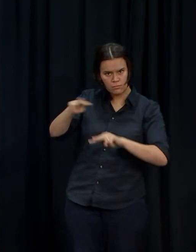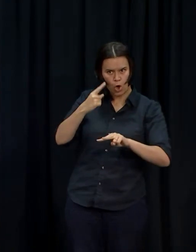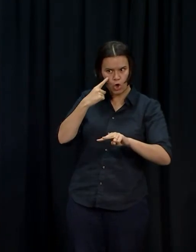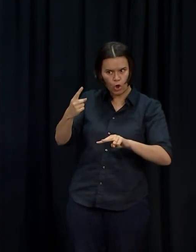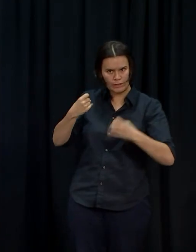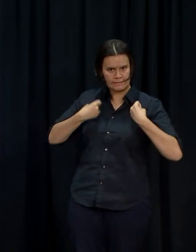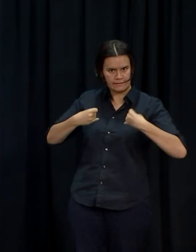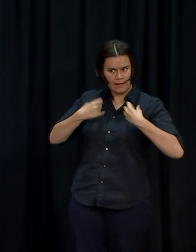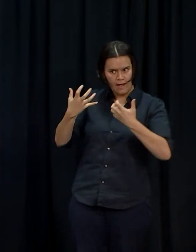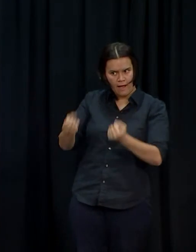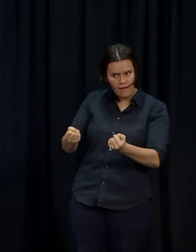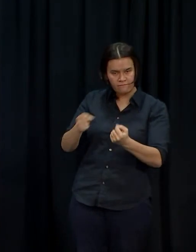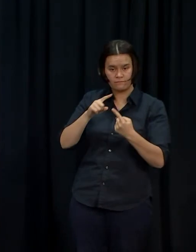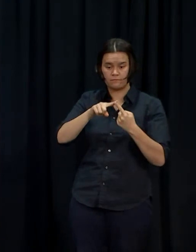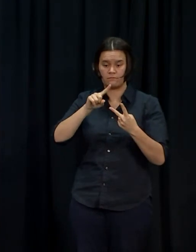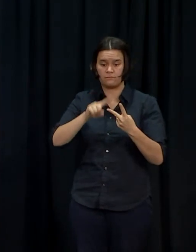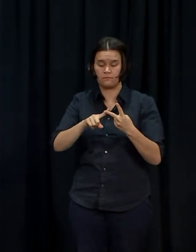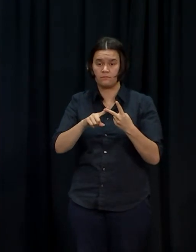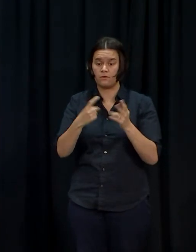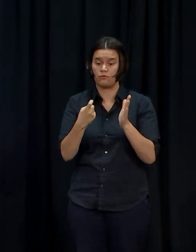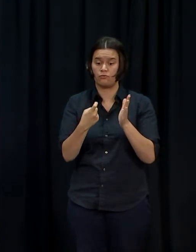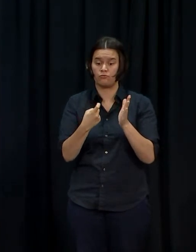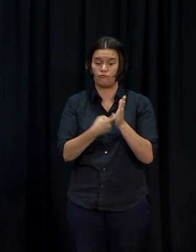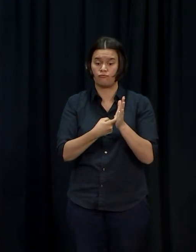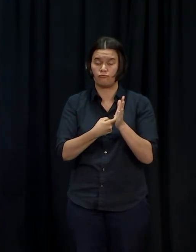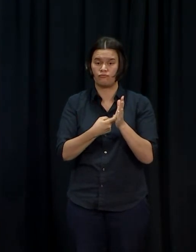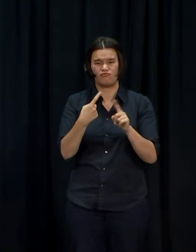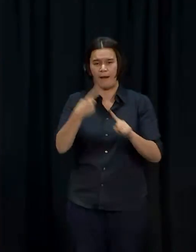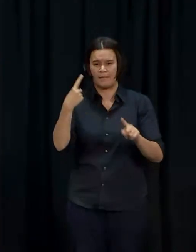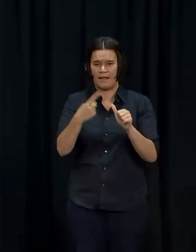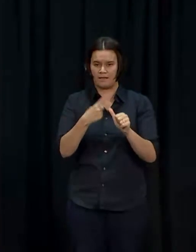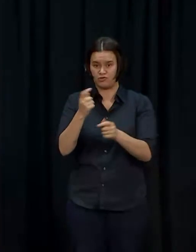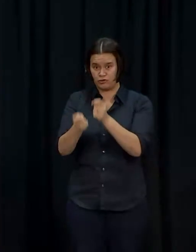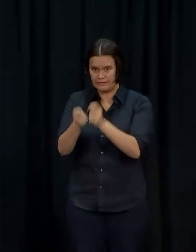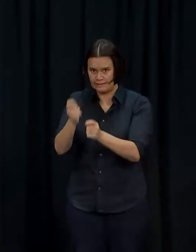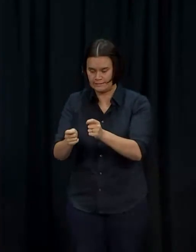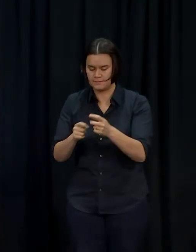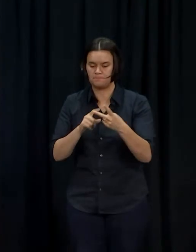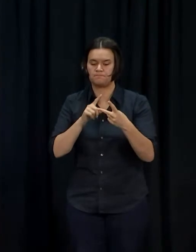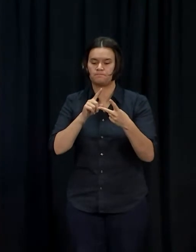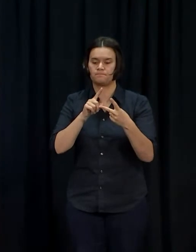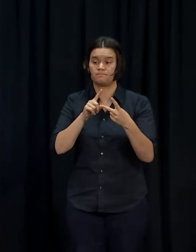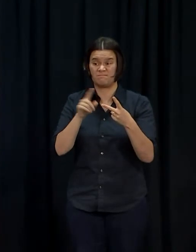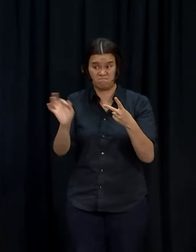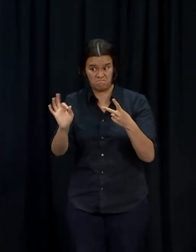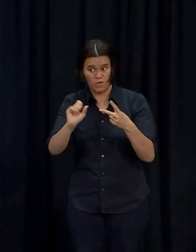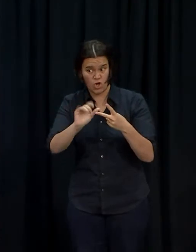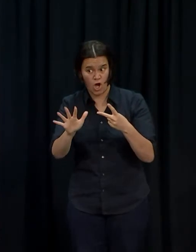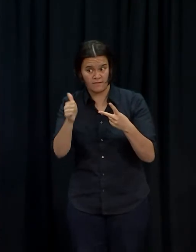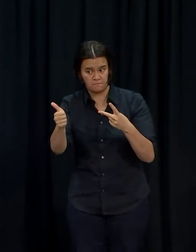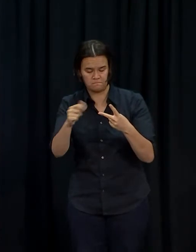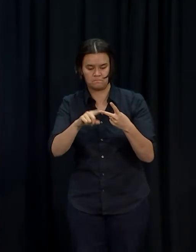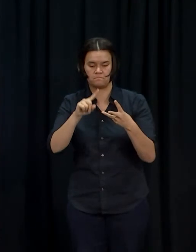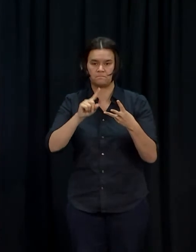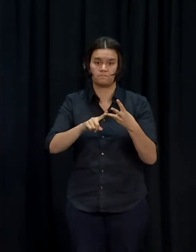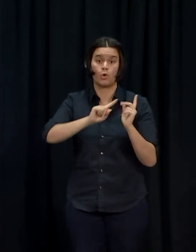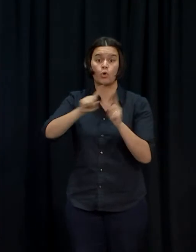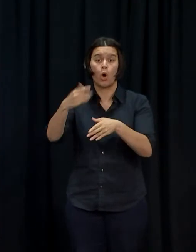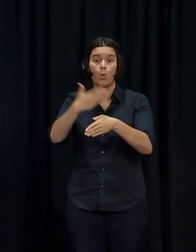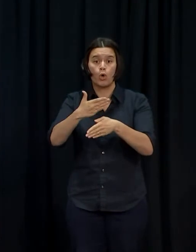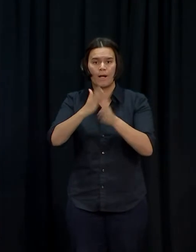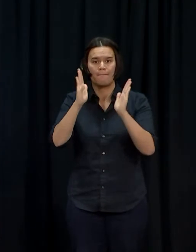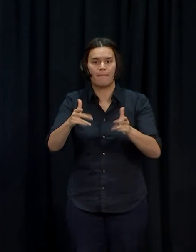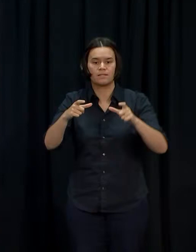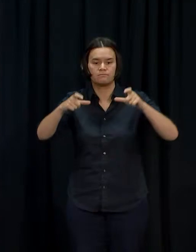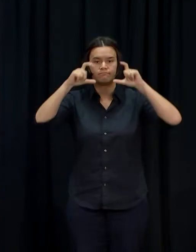work, strict use of a medical mask put on before entering into the workplace, changed as needed during the day, and strictly complying with